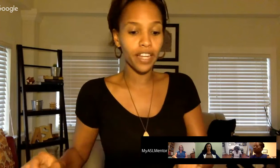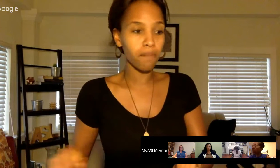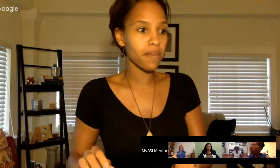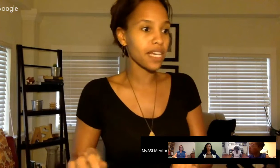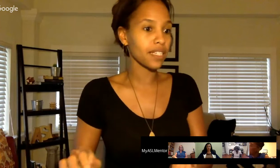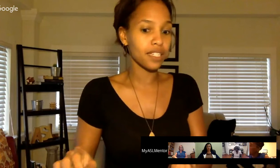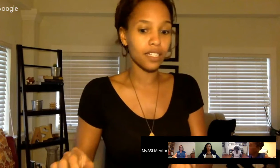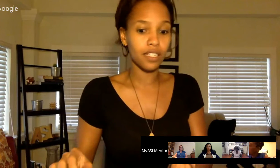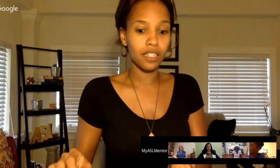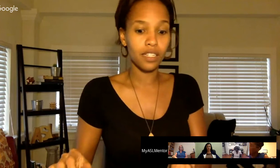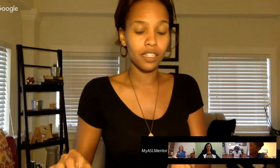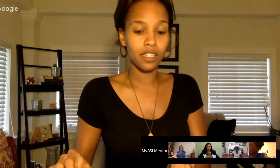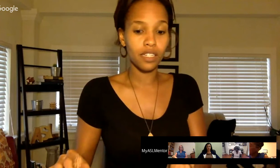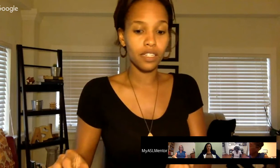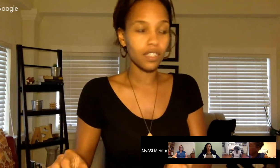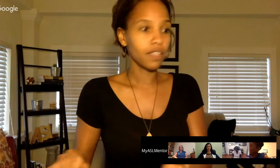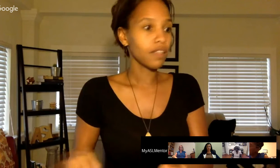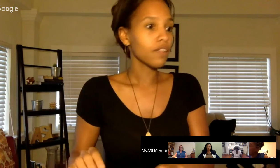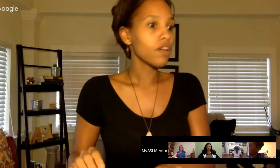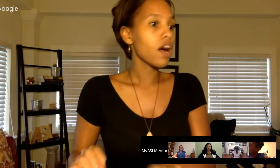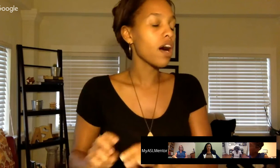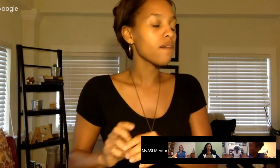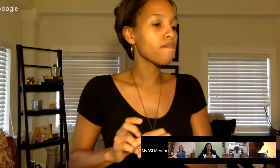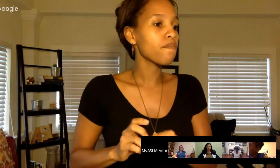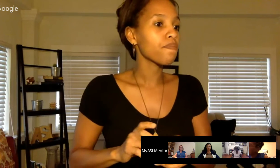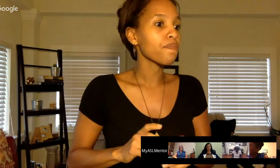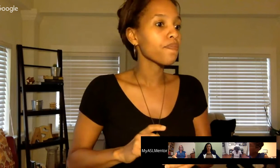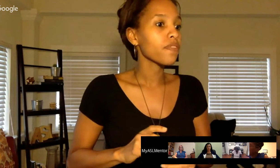their running mate.